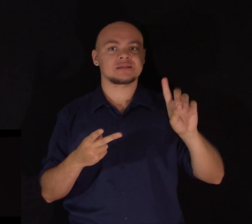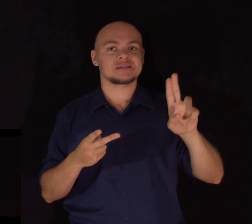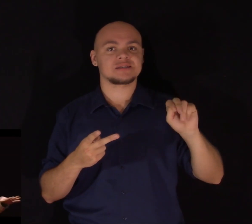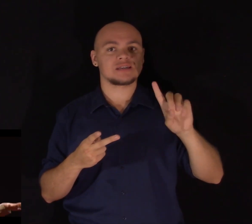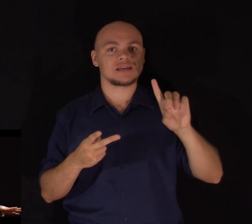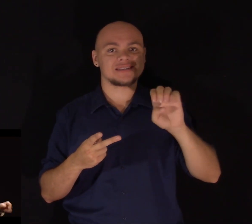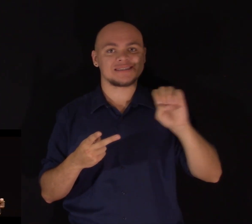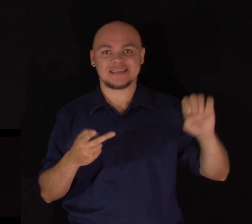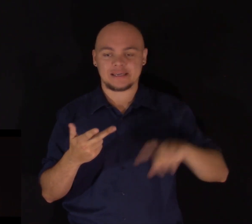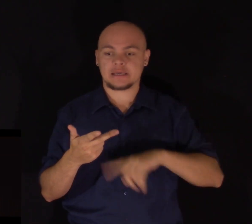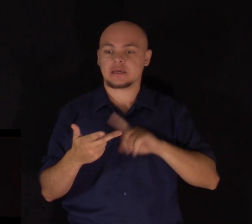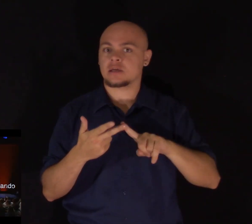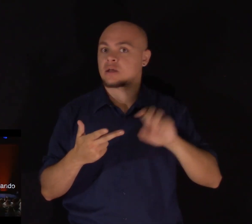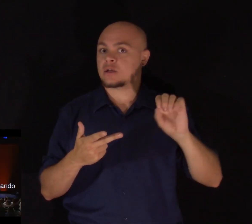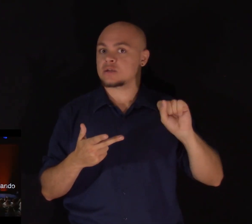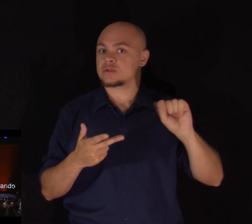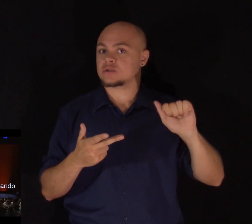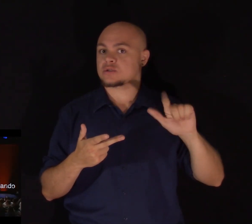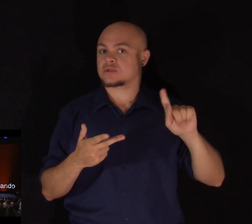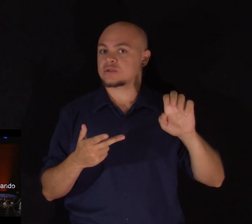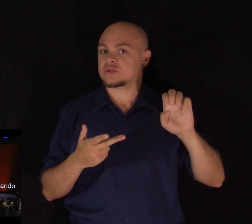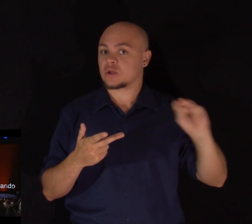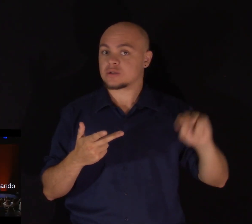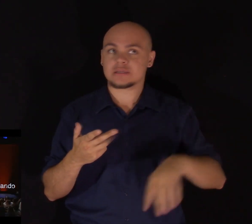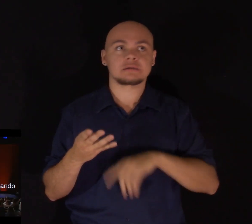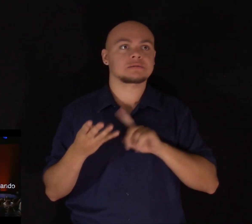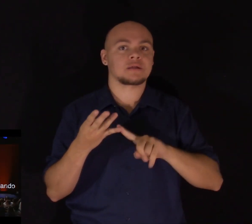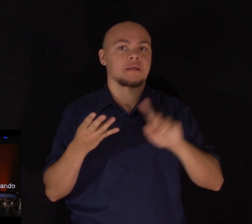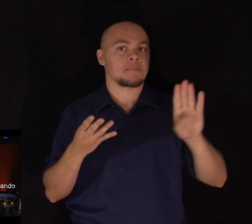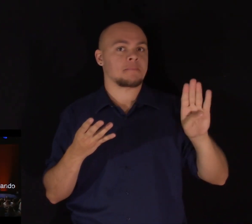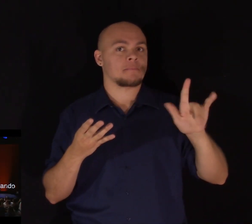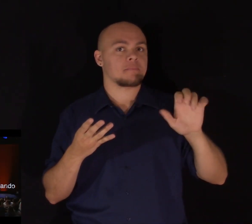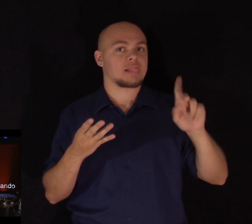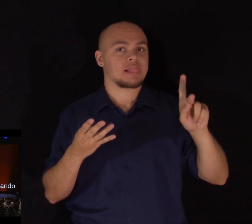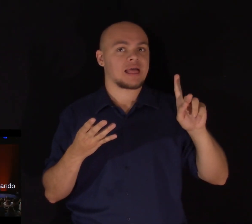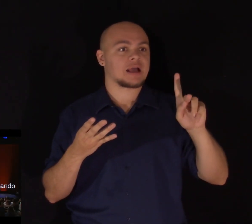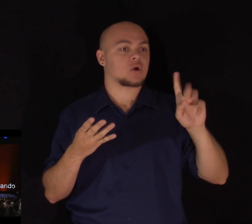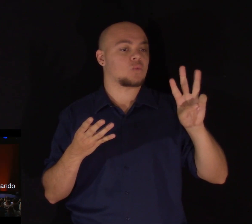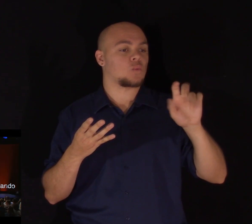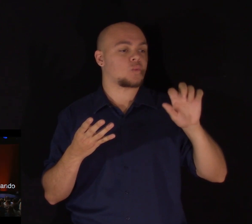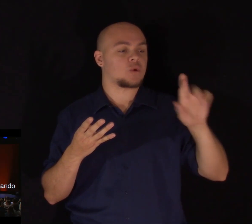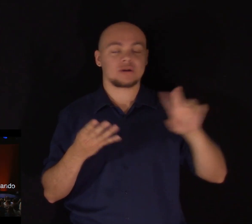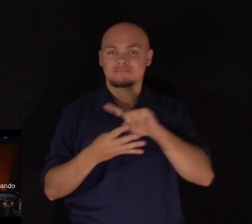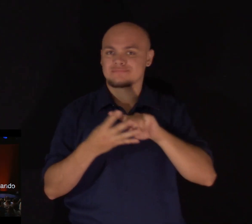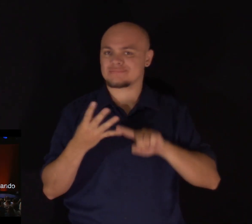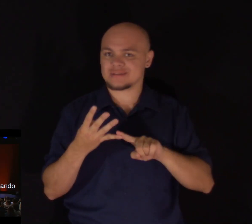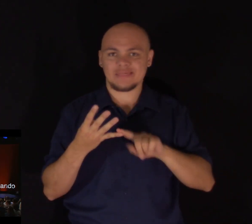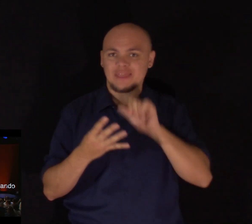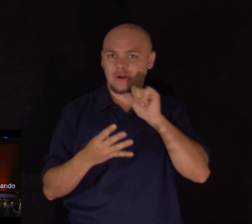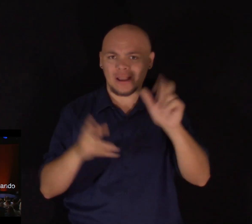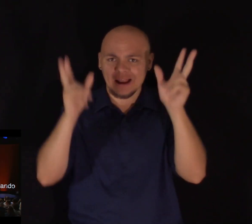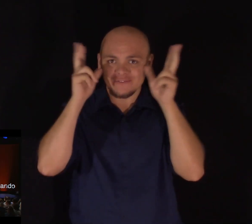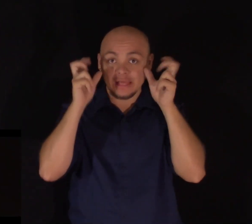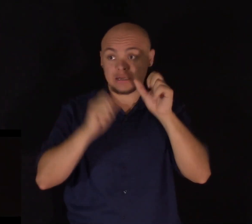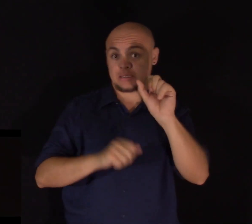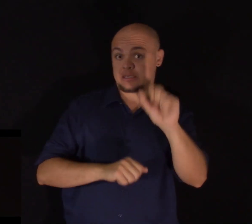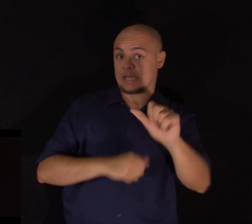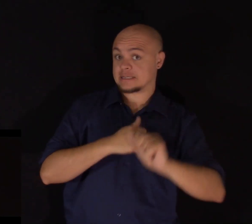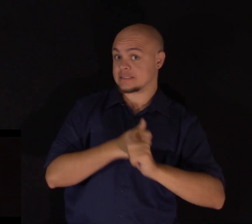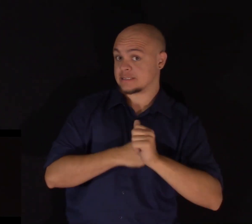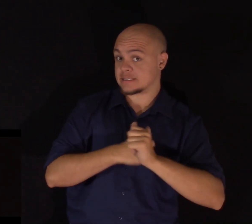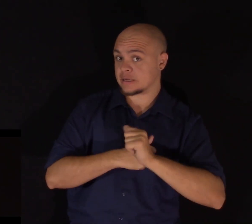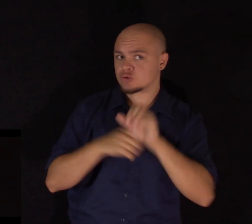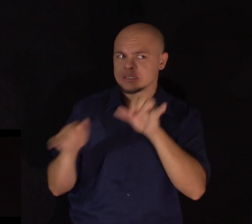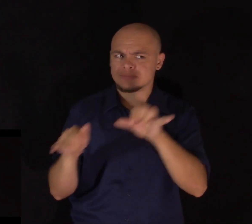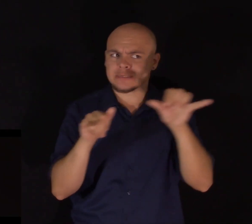Sultan, and all the rest. They're not villains. Alligators and crocodiles are very dangerous animals, but so are